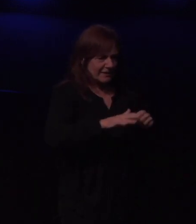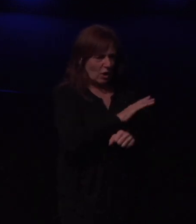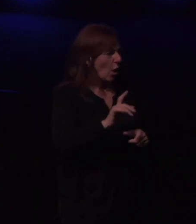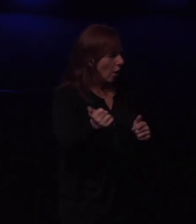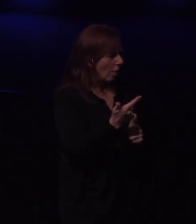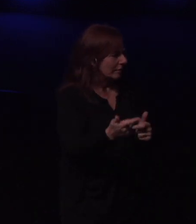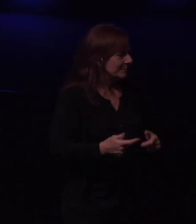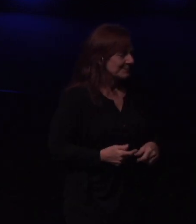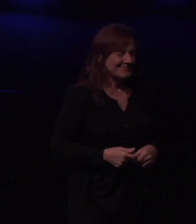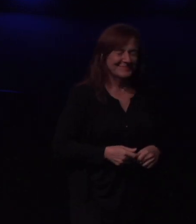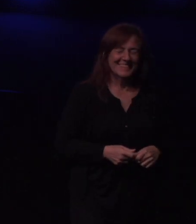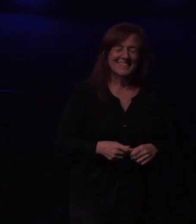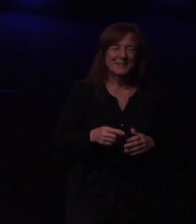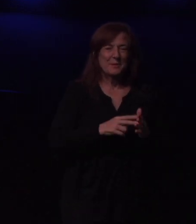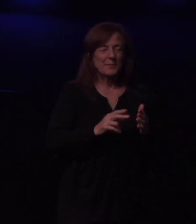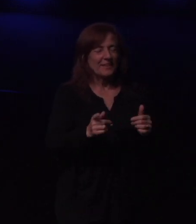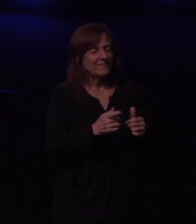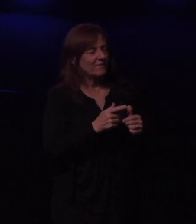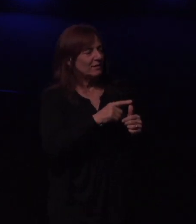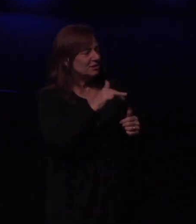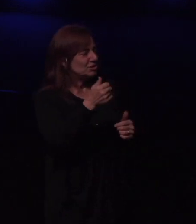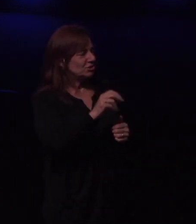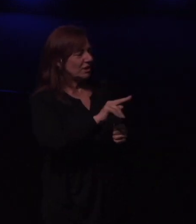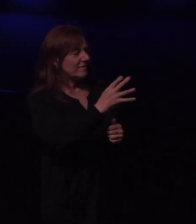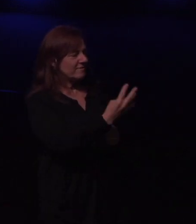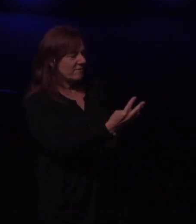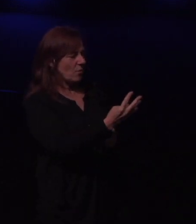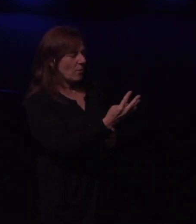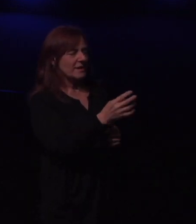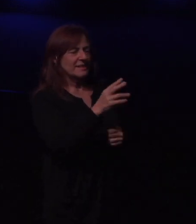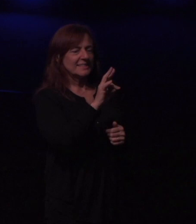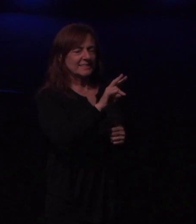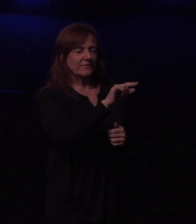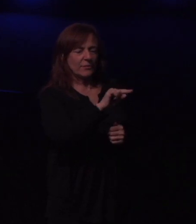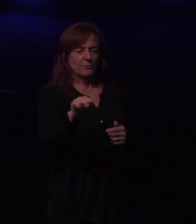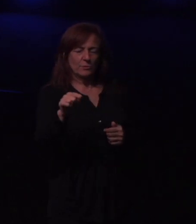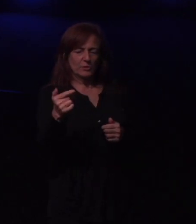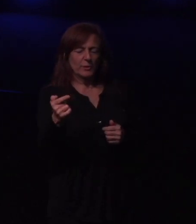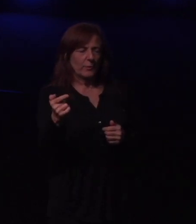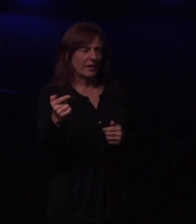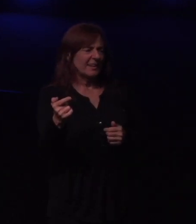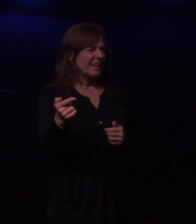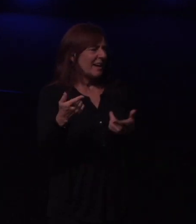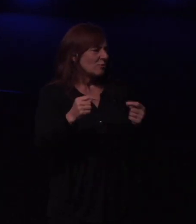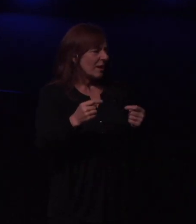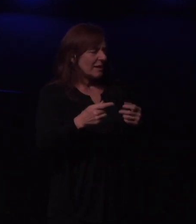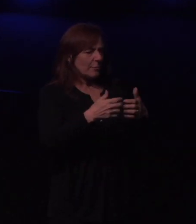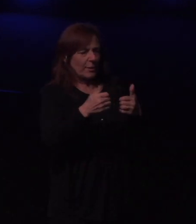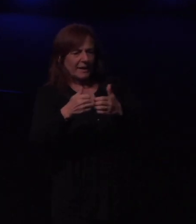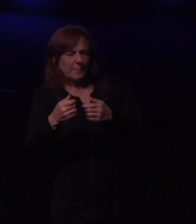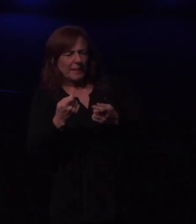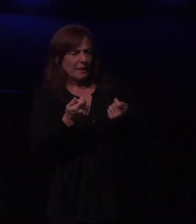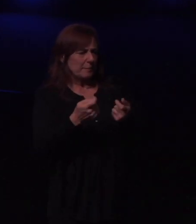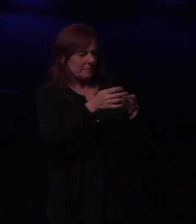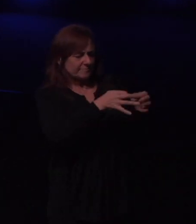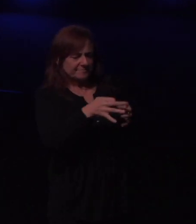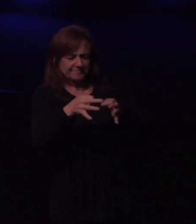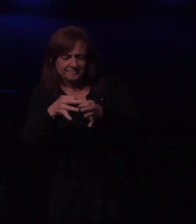power-packed. So we're going to read 1 John 4, 7 through 21, and I'll try to break it up a little bit for